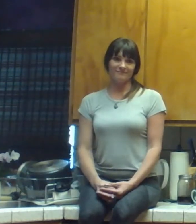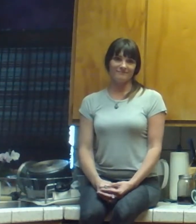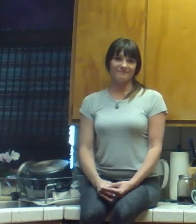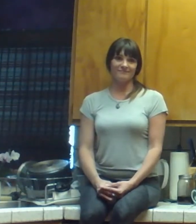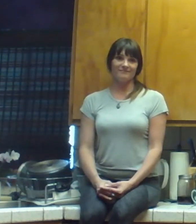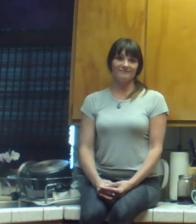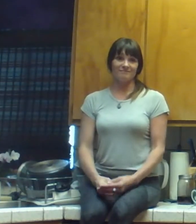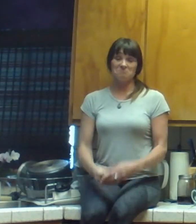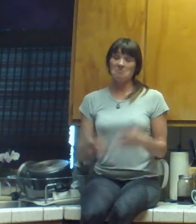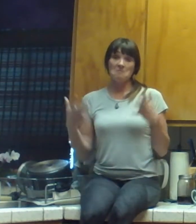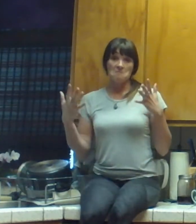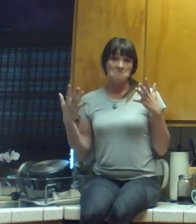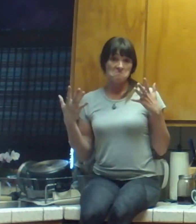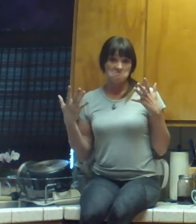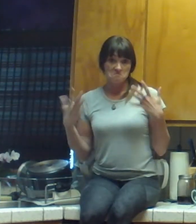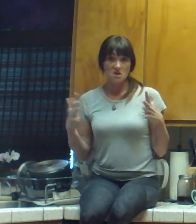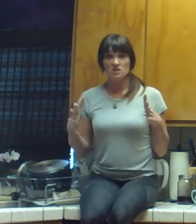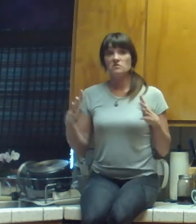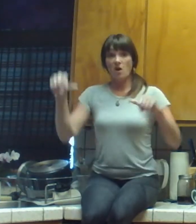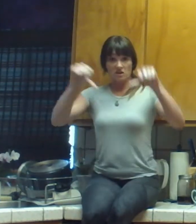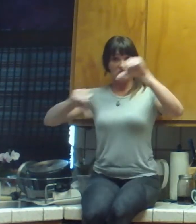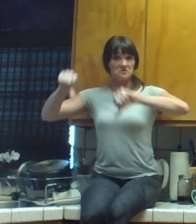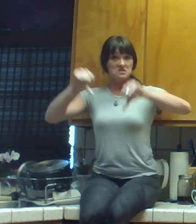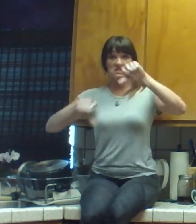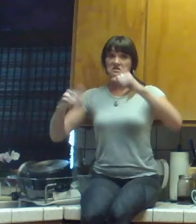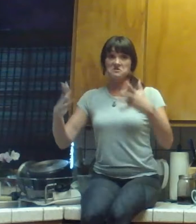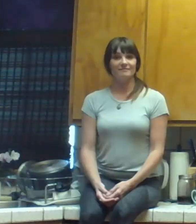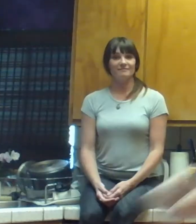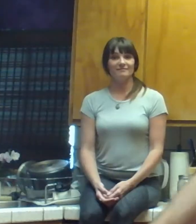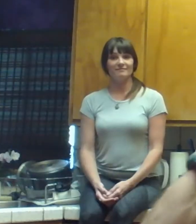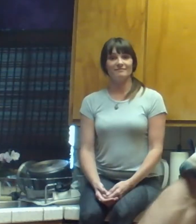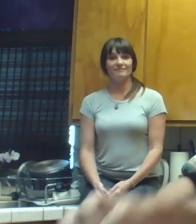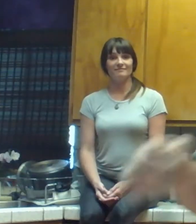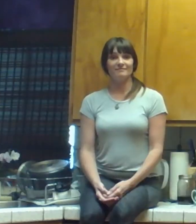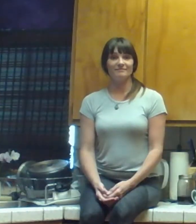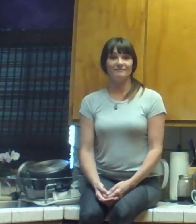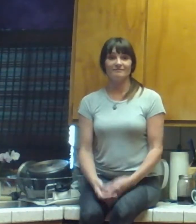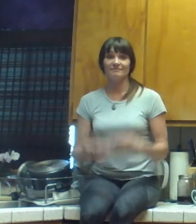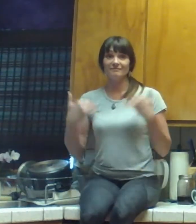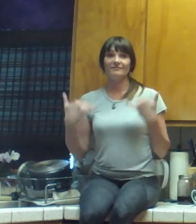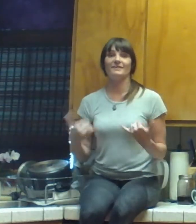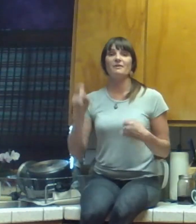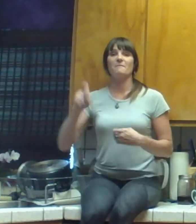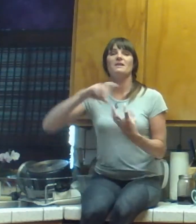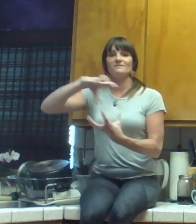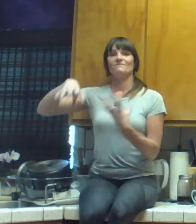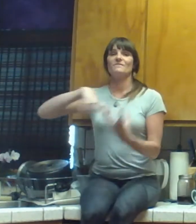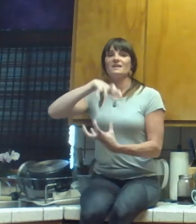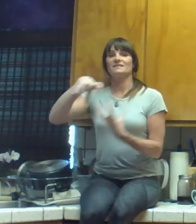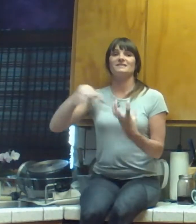All right. And that's it for ingredients. It's pretty basic stuff. You got to stir it up.